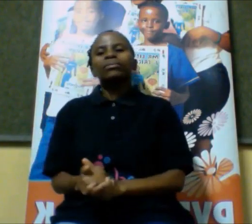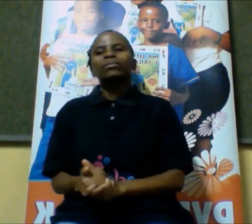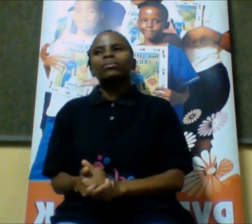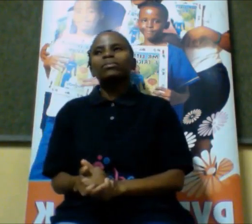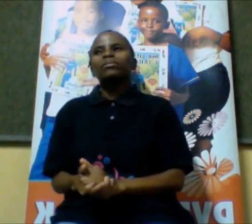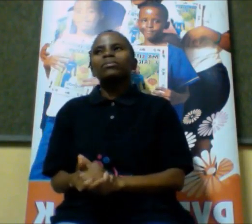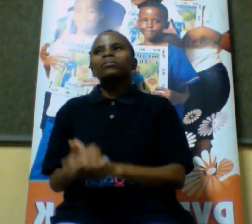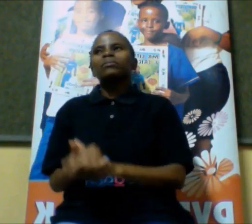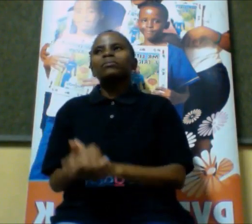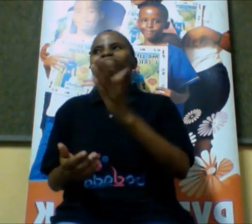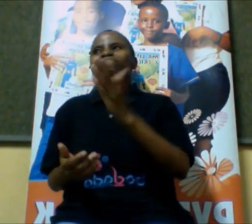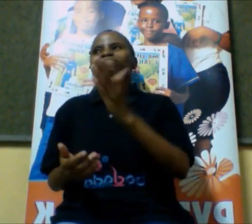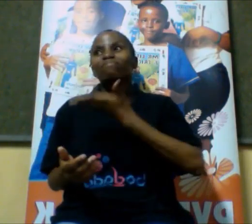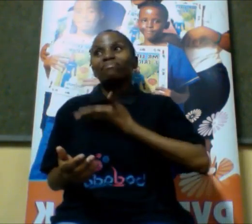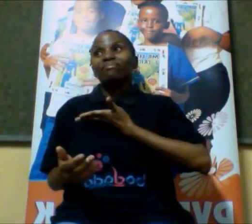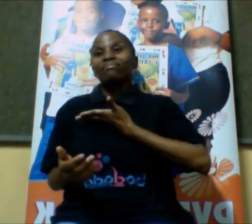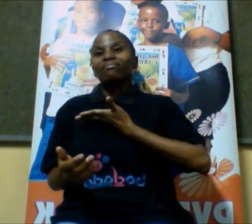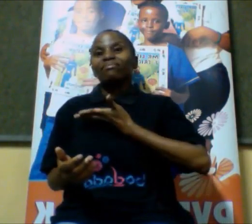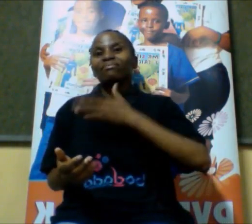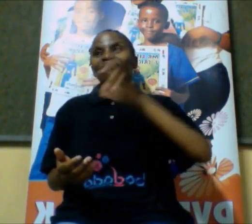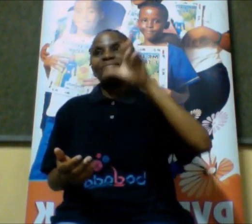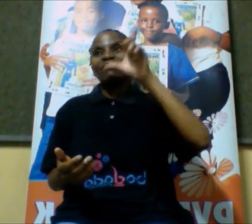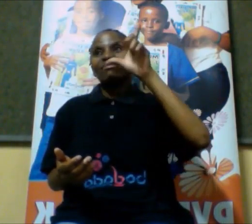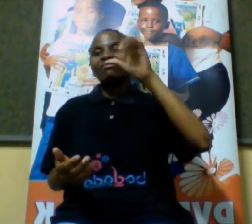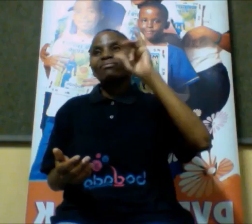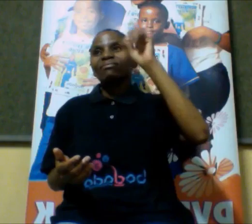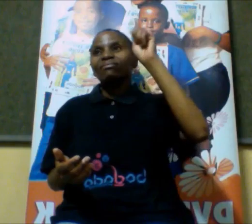Mr. Litter and Dinky help their friends to plant a tree.